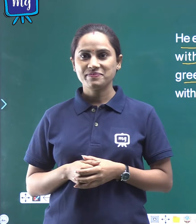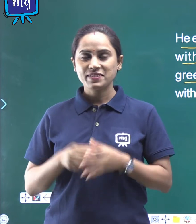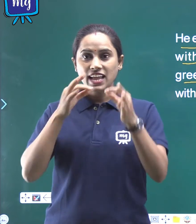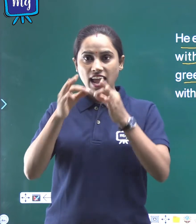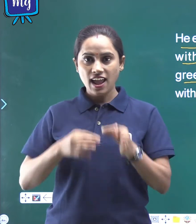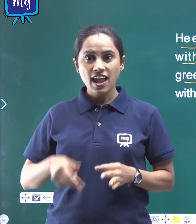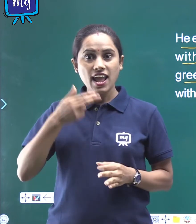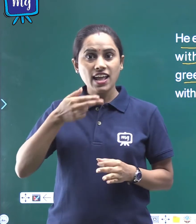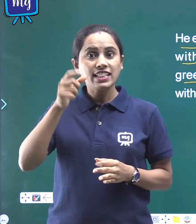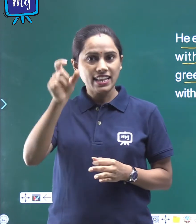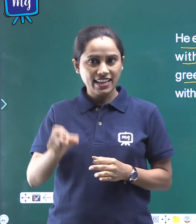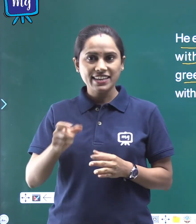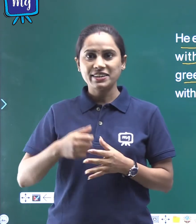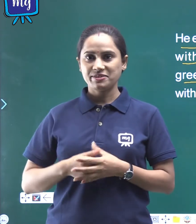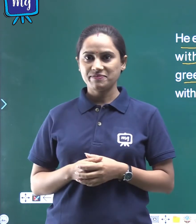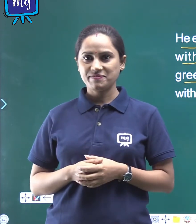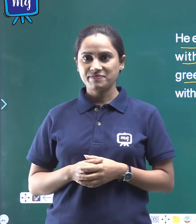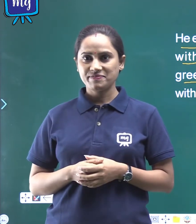the narrator